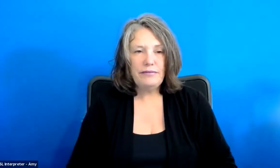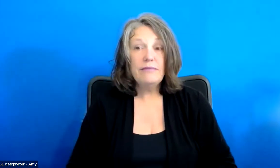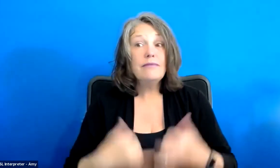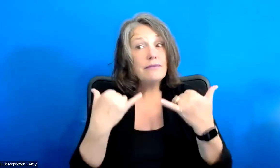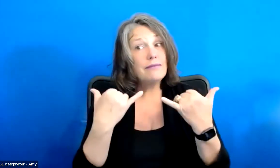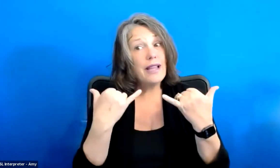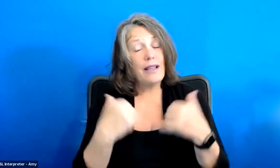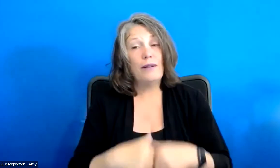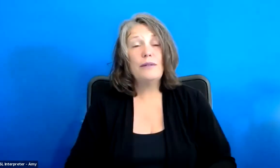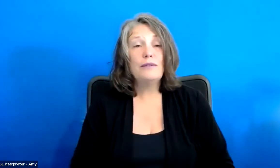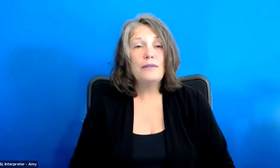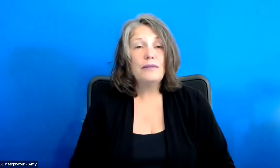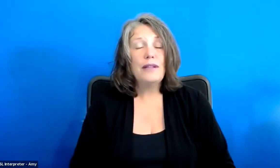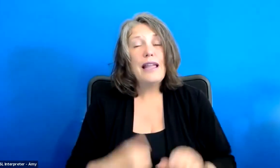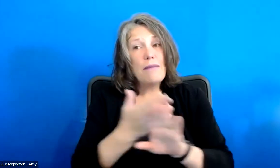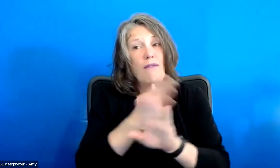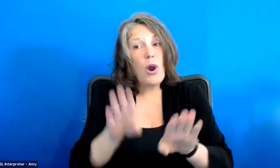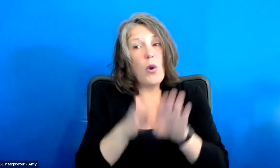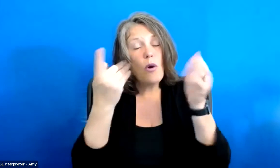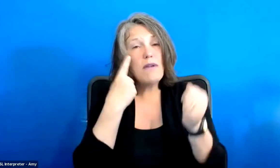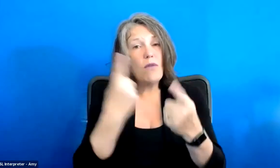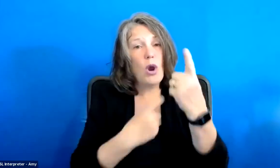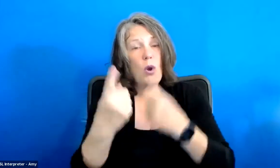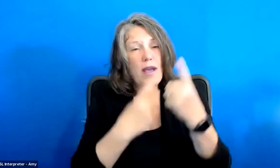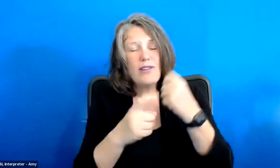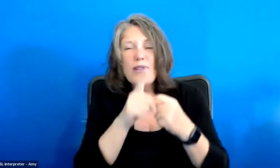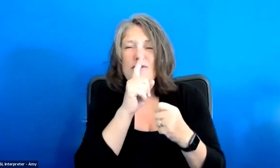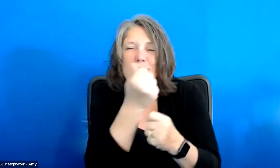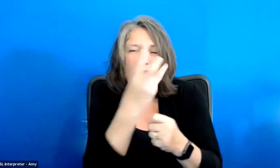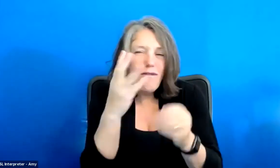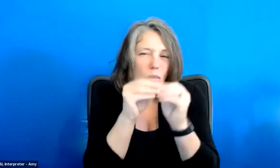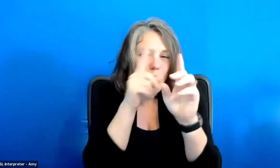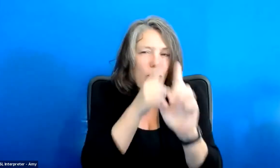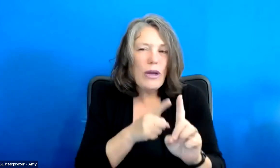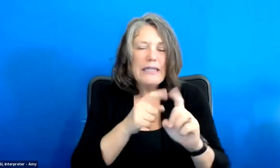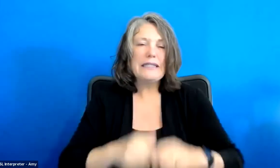Now, before I open up for questions, there's just a few more points.